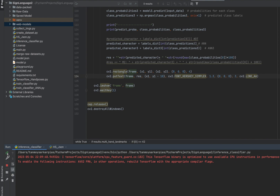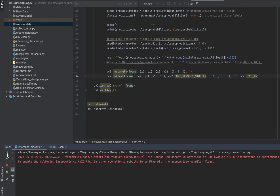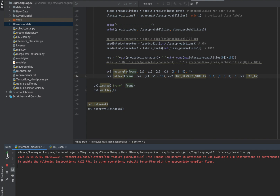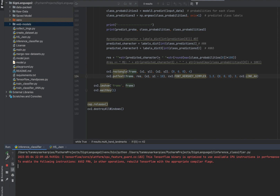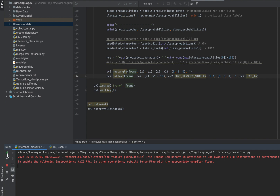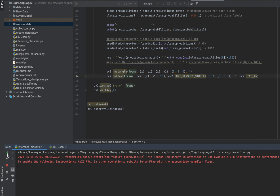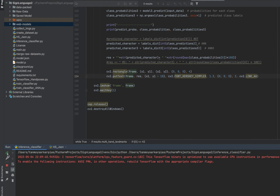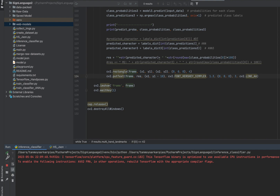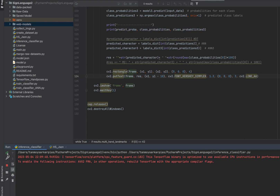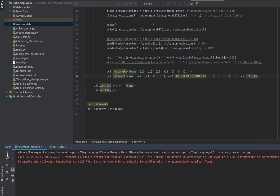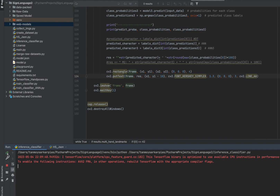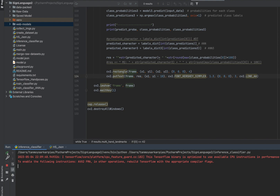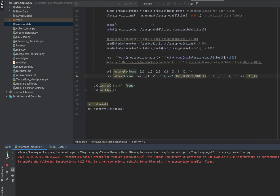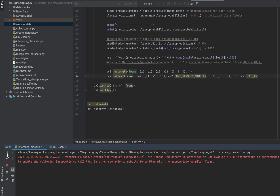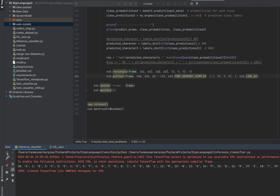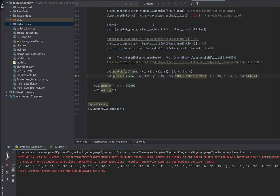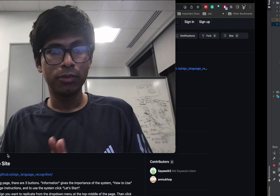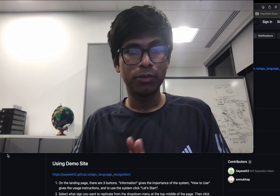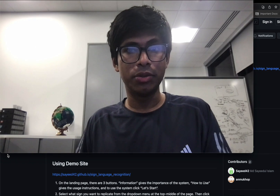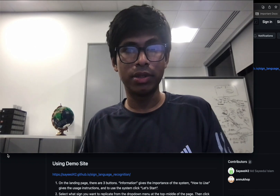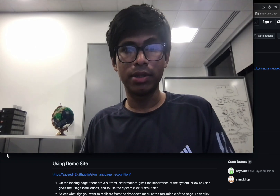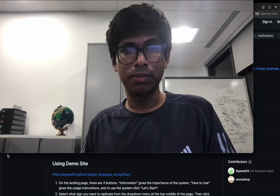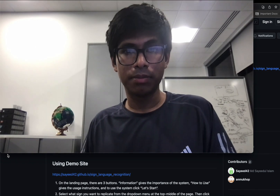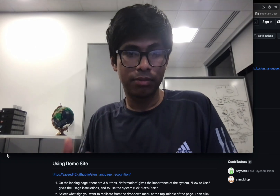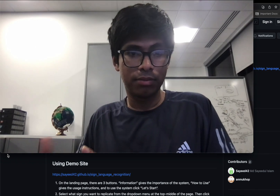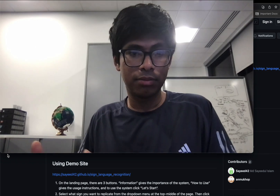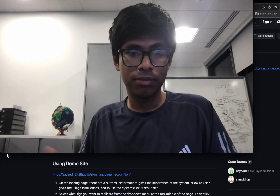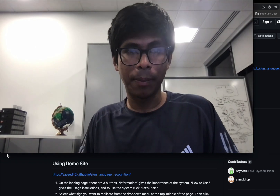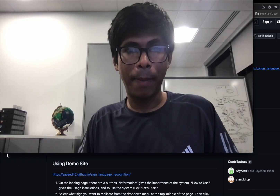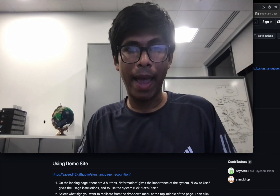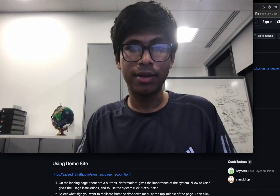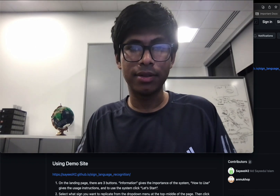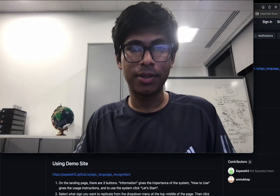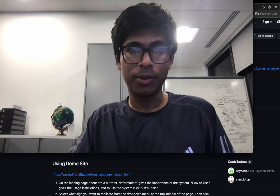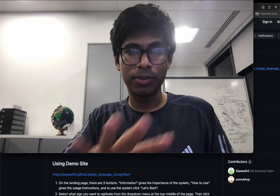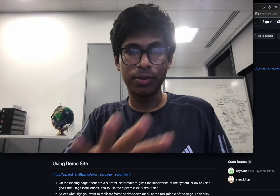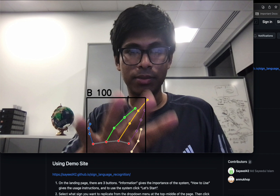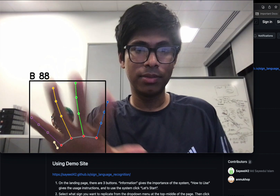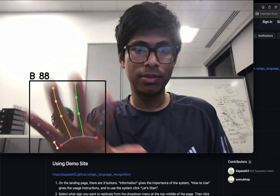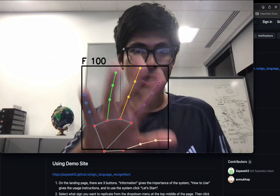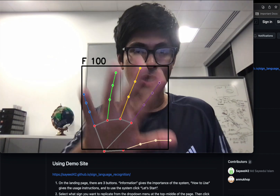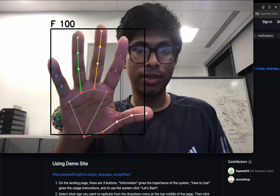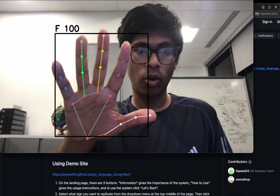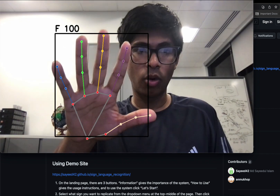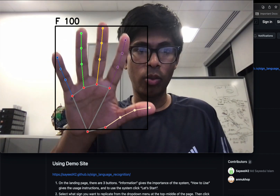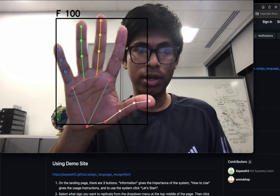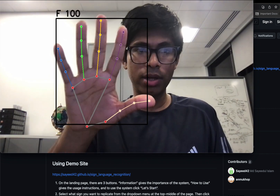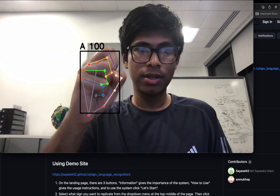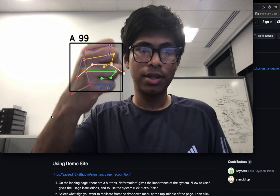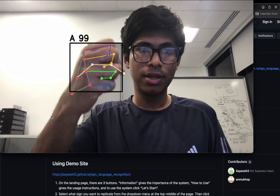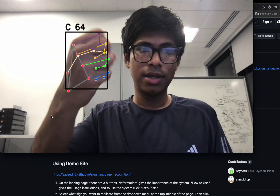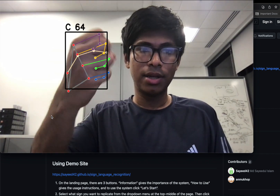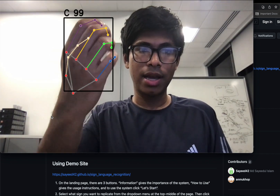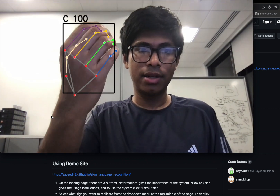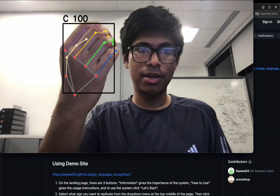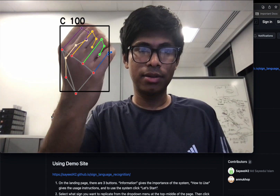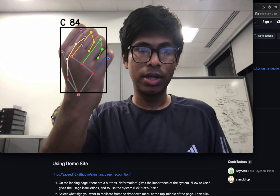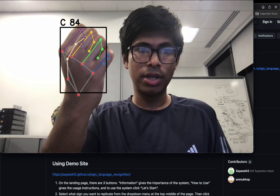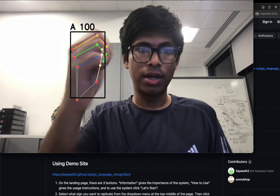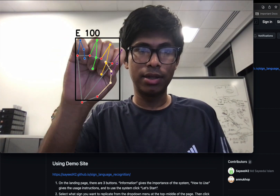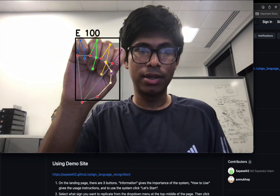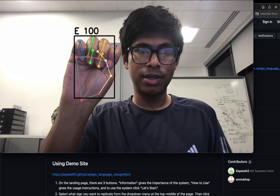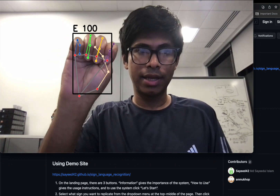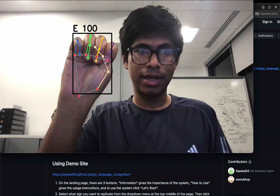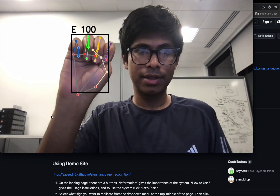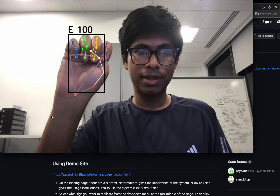For example, this is the ML system which uses the backend. So this is the raw one, and we